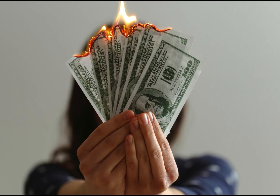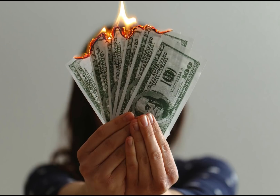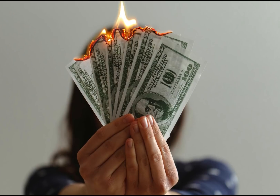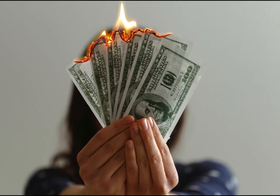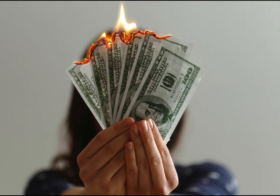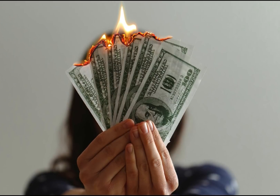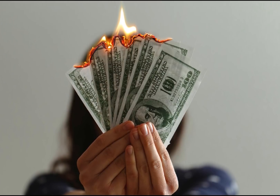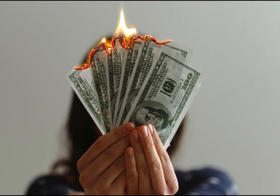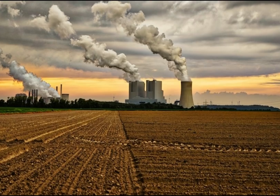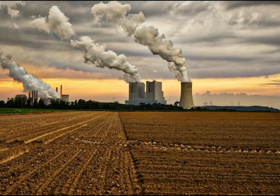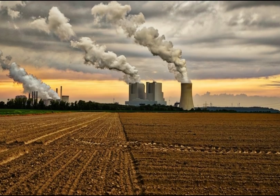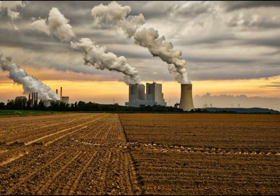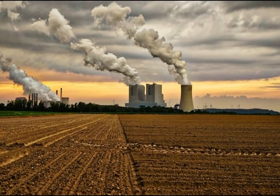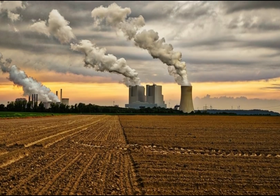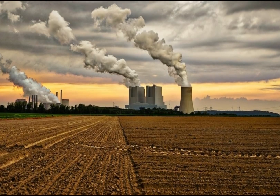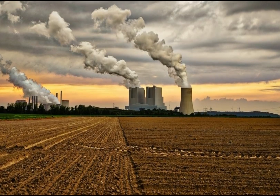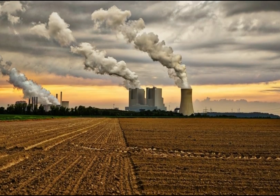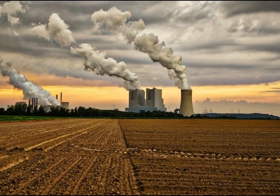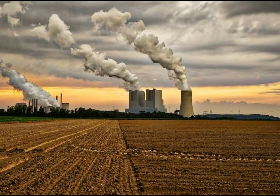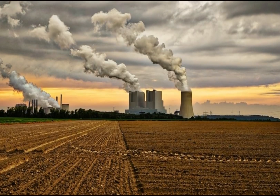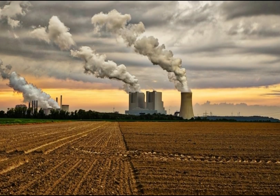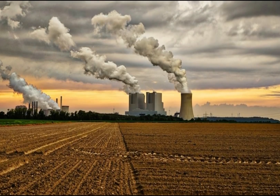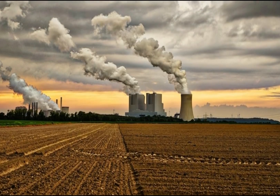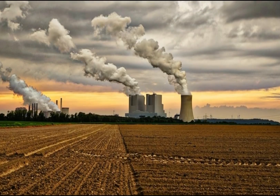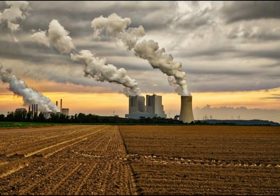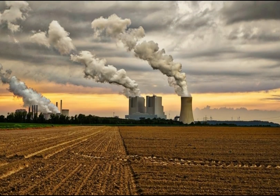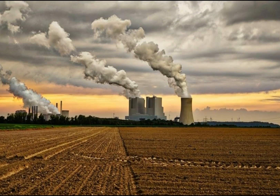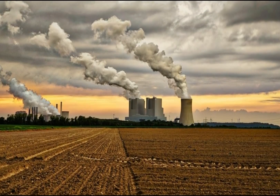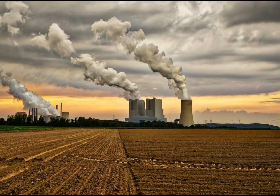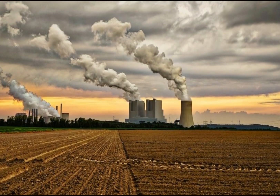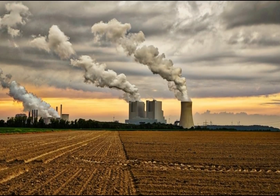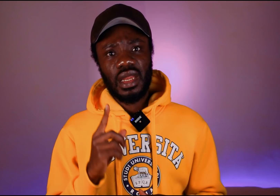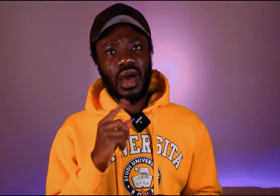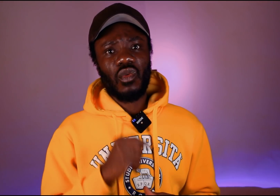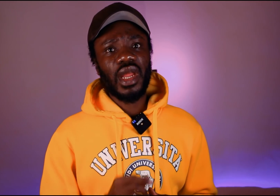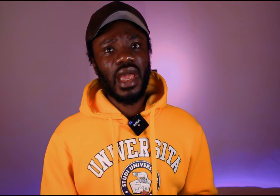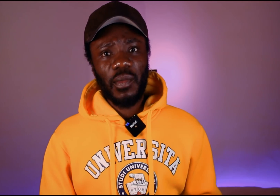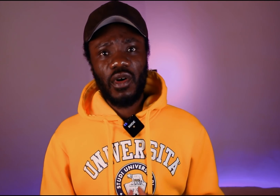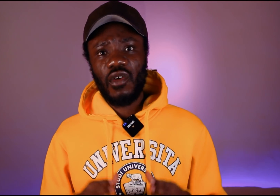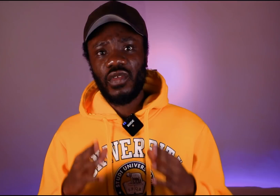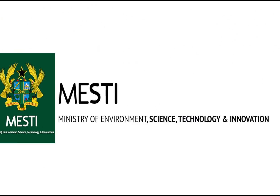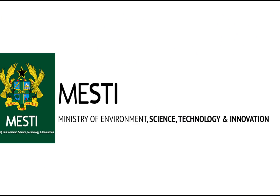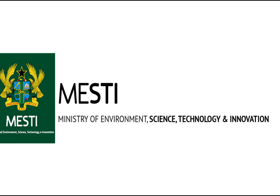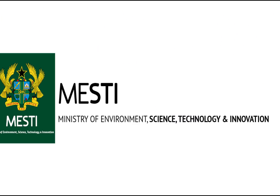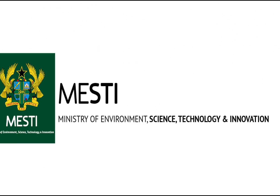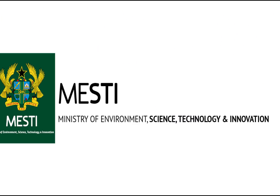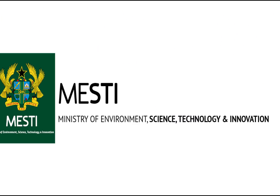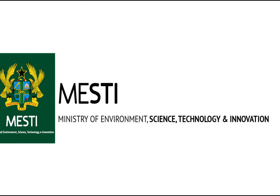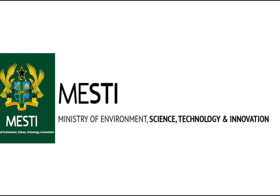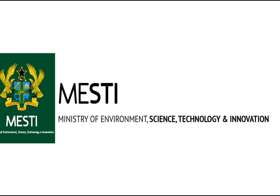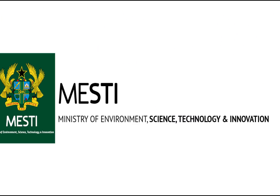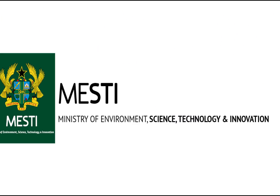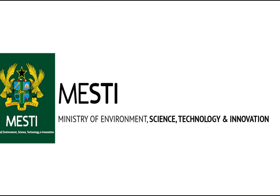more expensive and not climate friendly because they cause air pollution. Now, with the help of the Ministry of